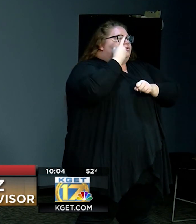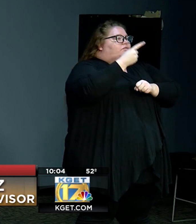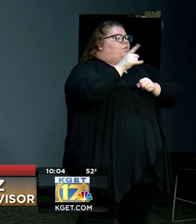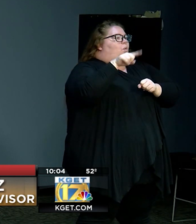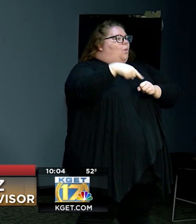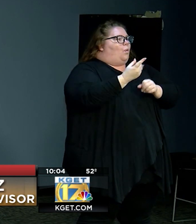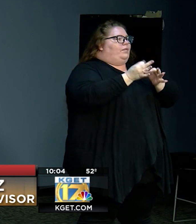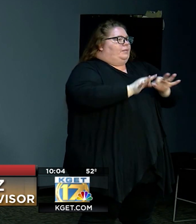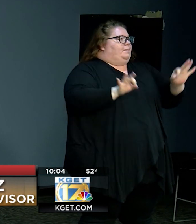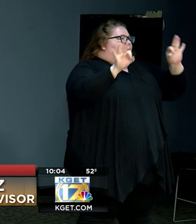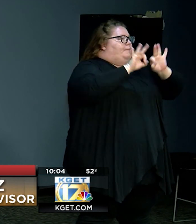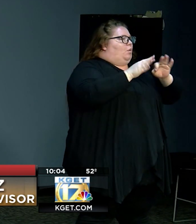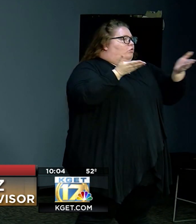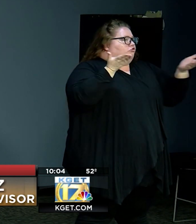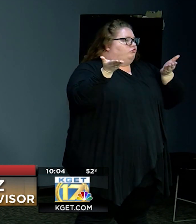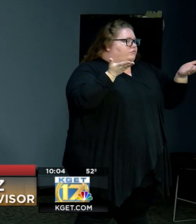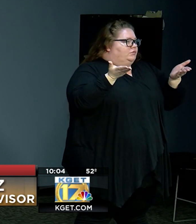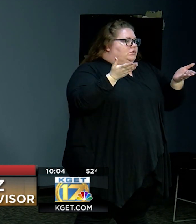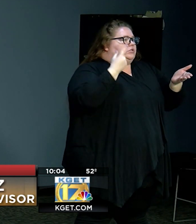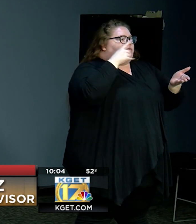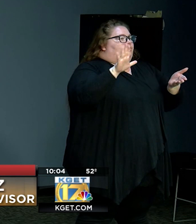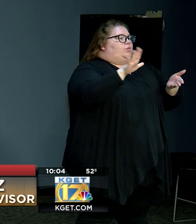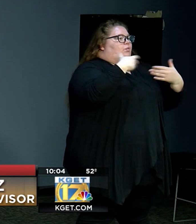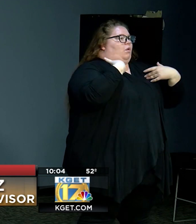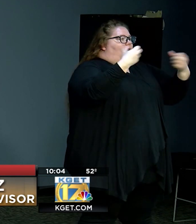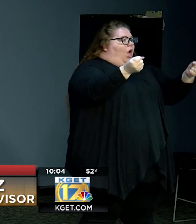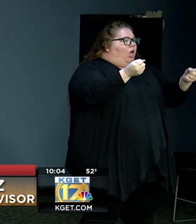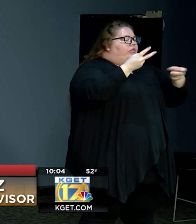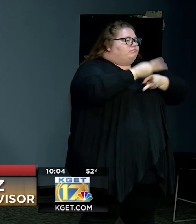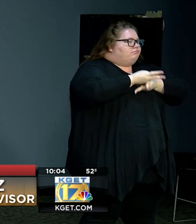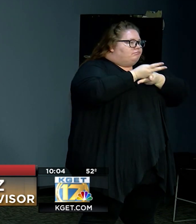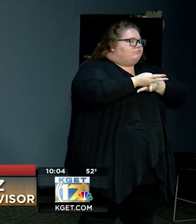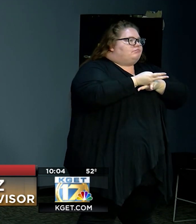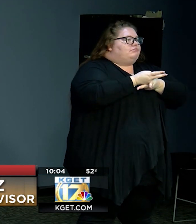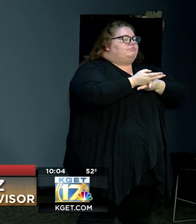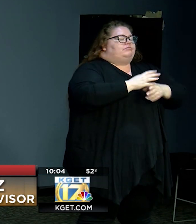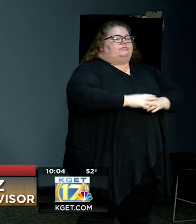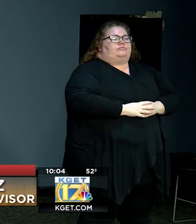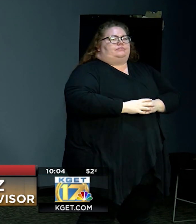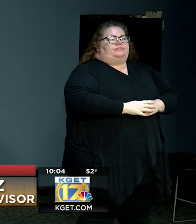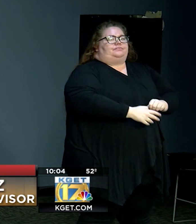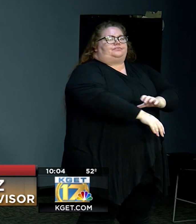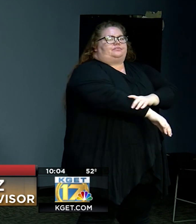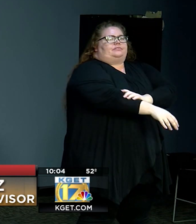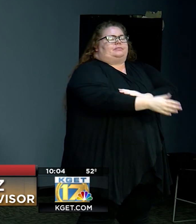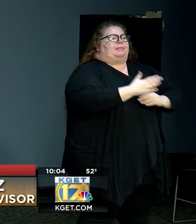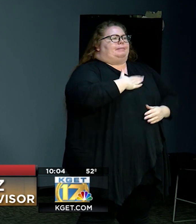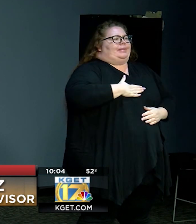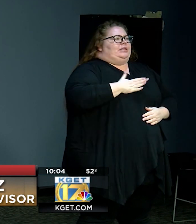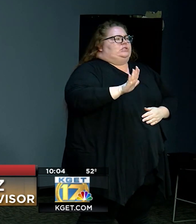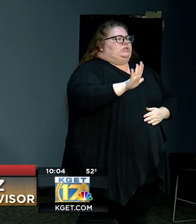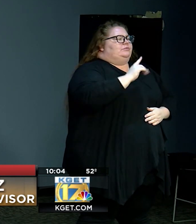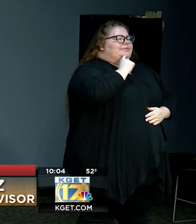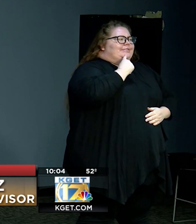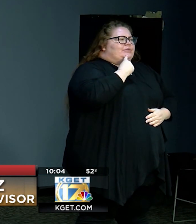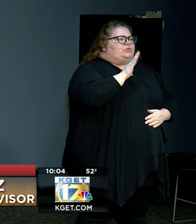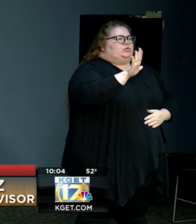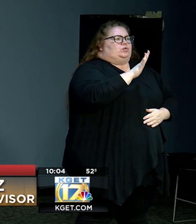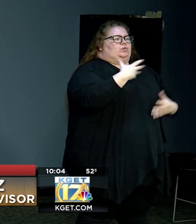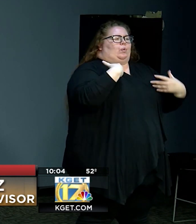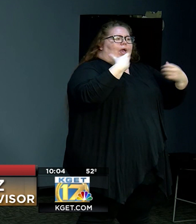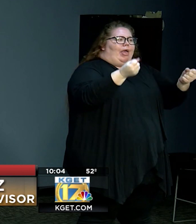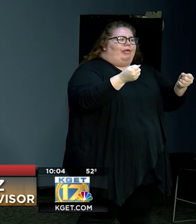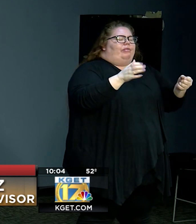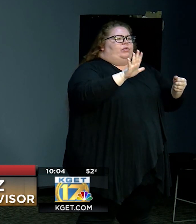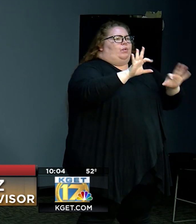such as ensuring their health and well-being. I implore you to please take serious your health and well-being, the health and well-being of your